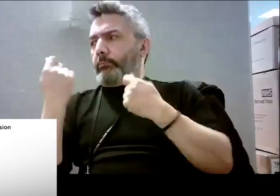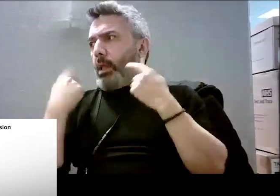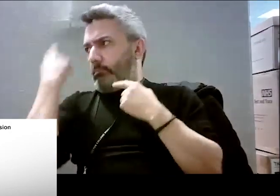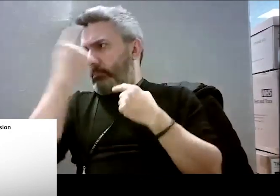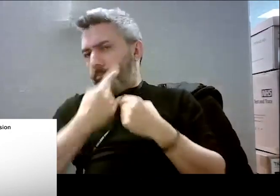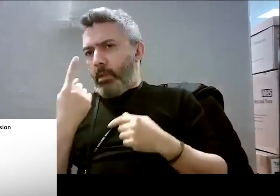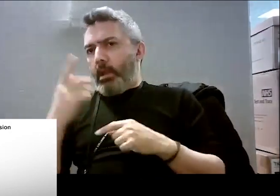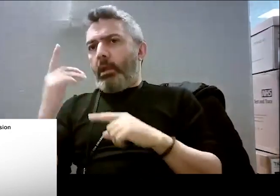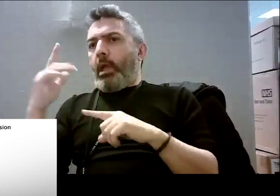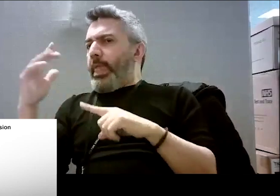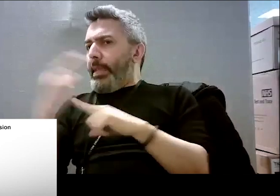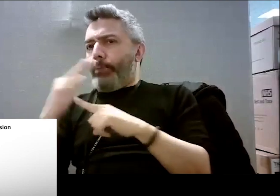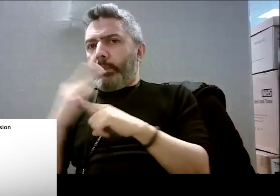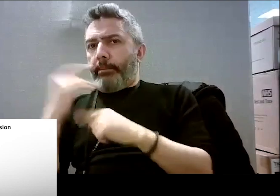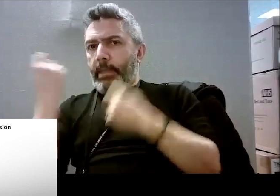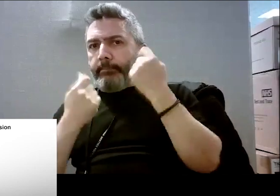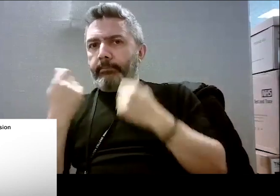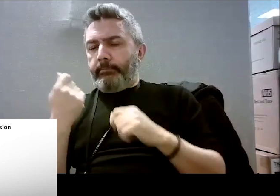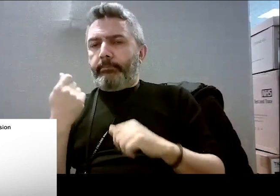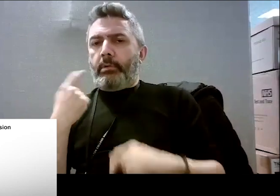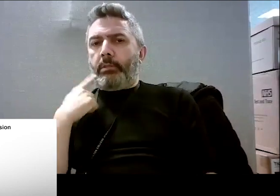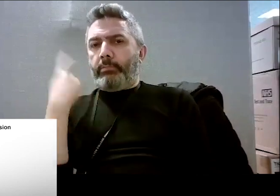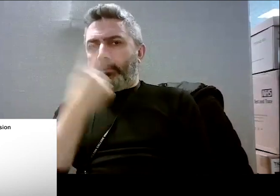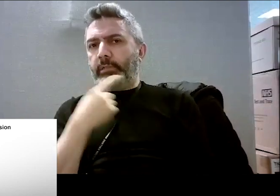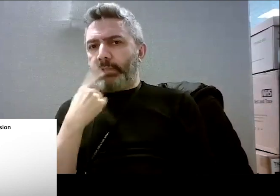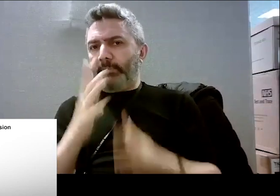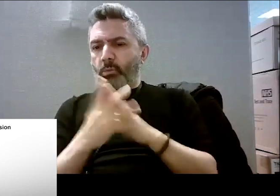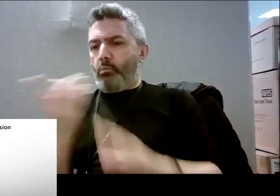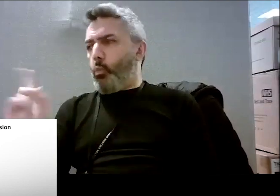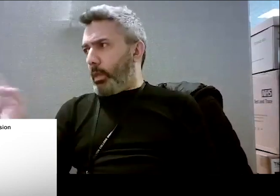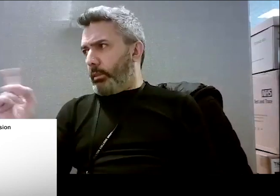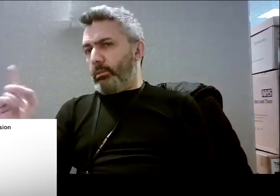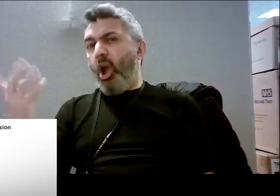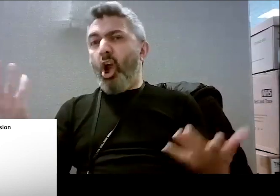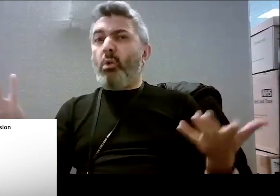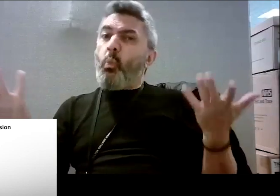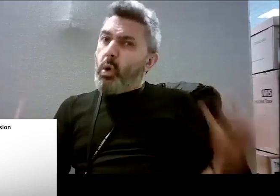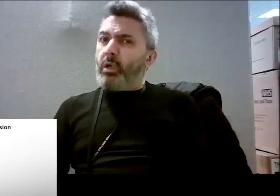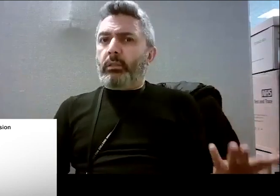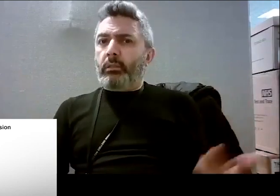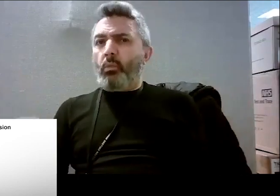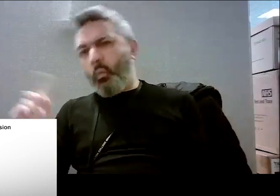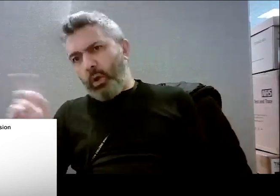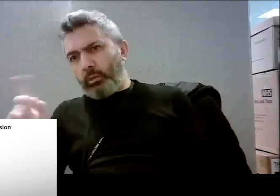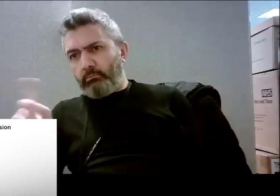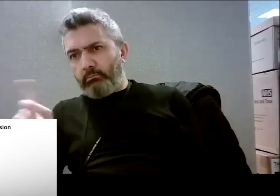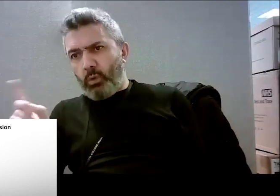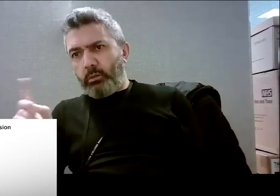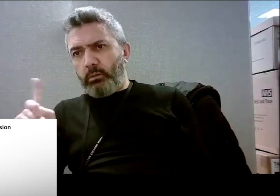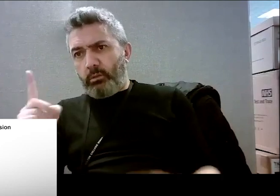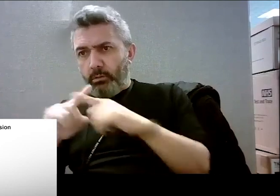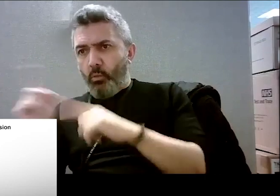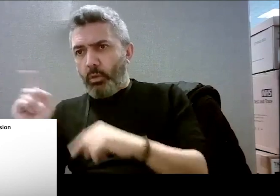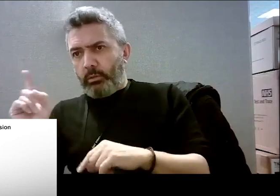So this is a sample just showing different facial expressions. So you've got what?